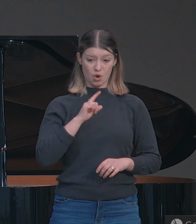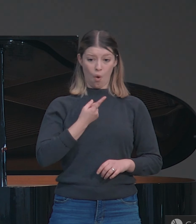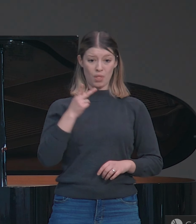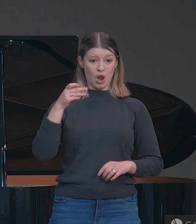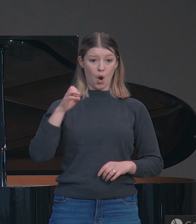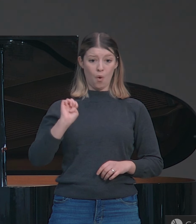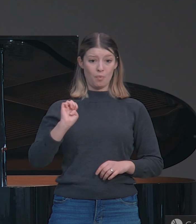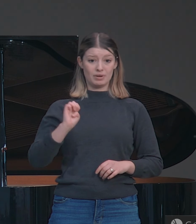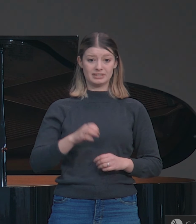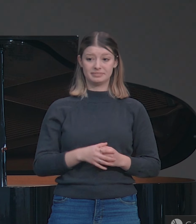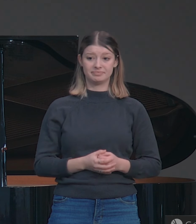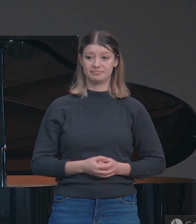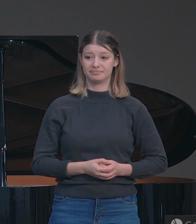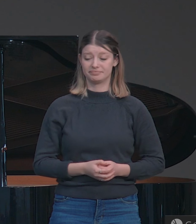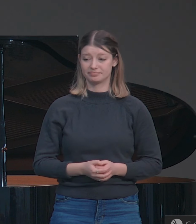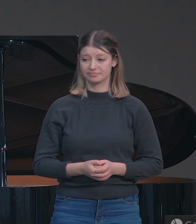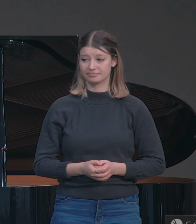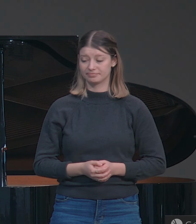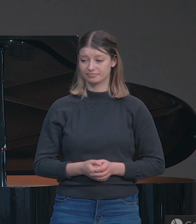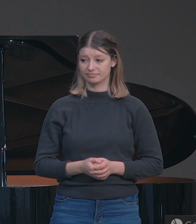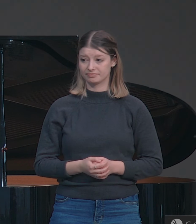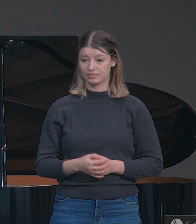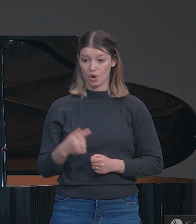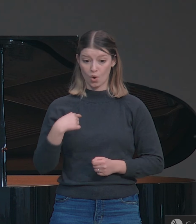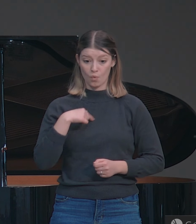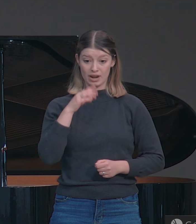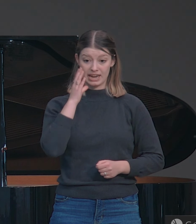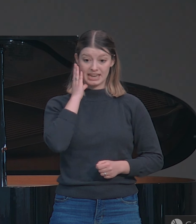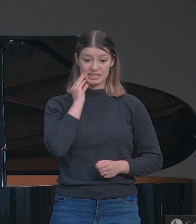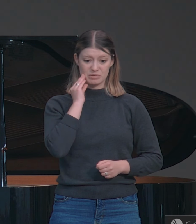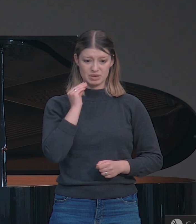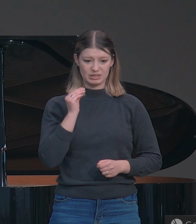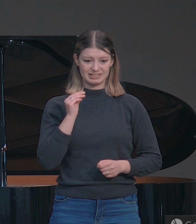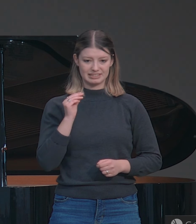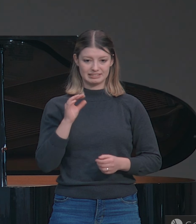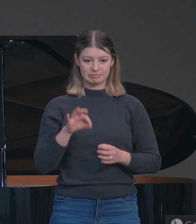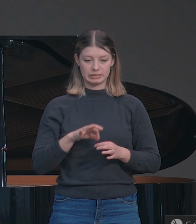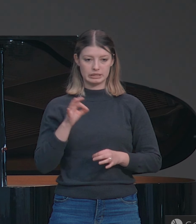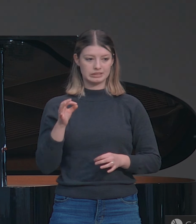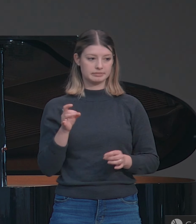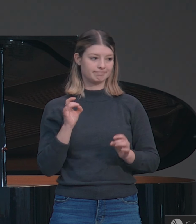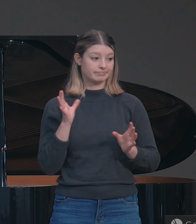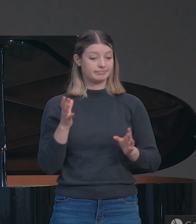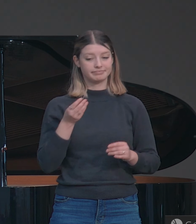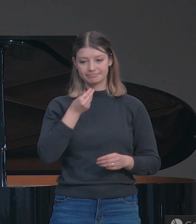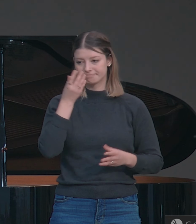this face or in the face of spiritual indifference.